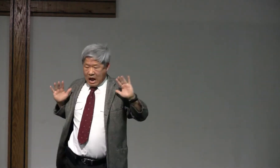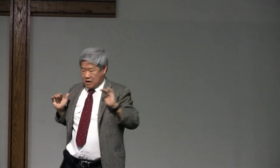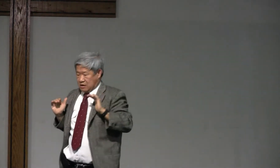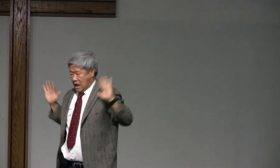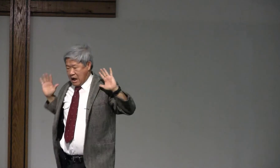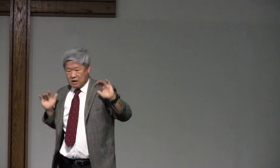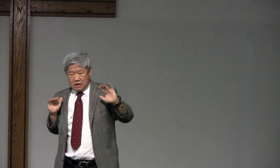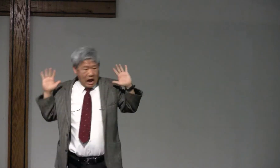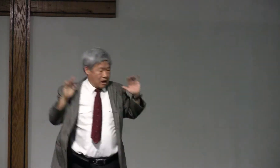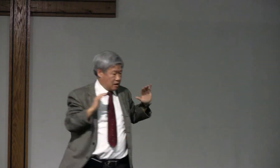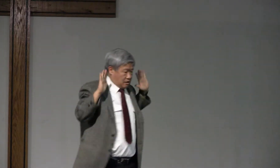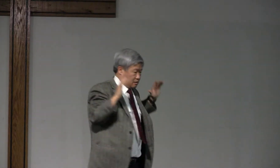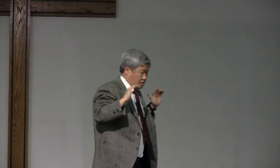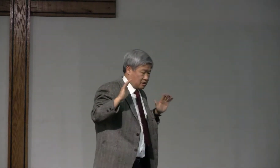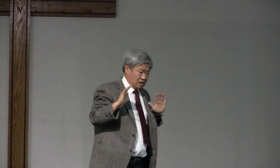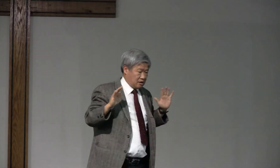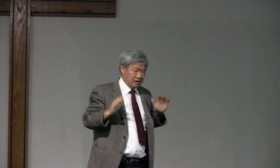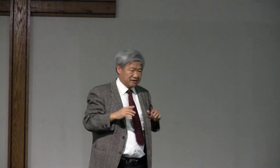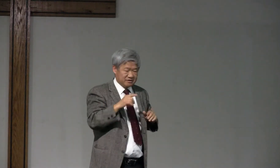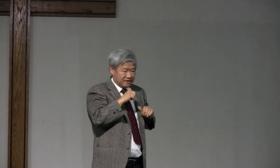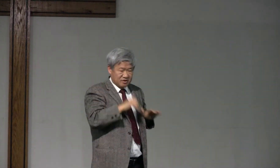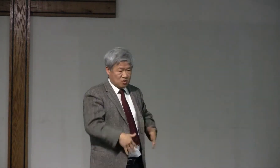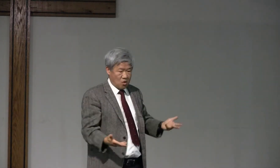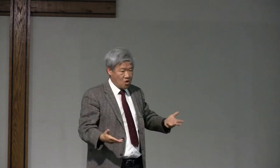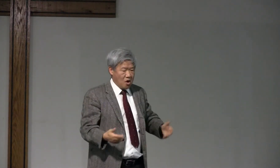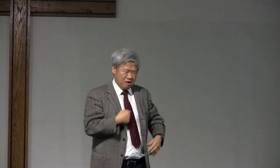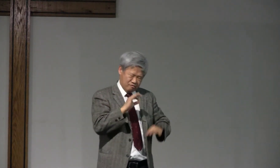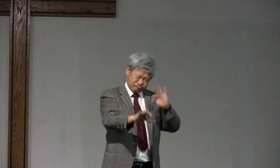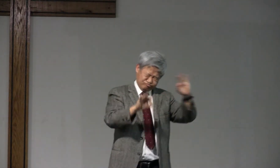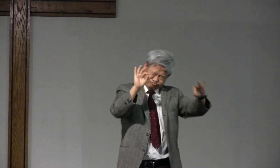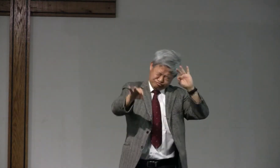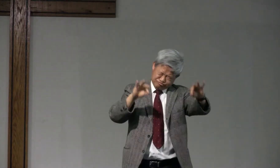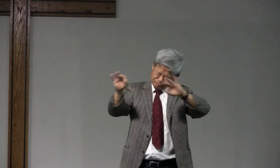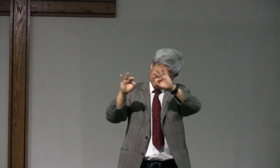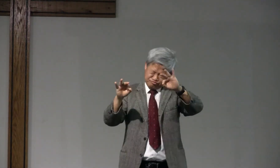That's what I'm called to do. That's my job. But other people won't touch it.